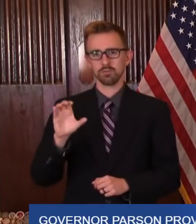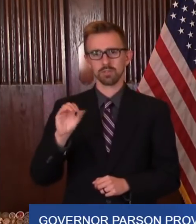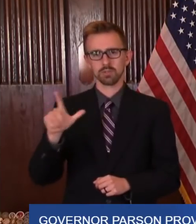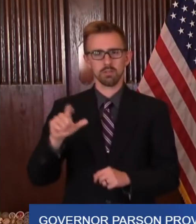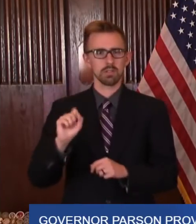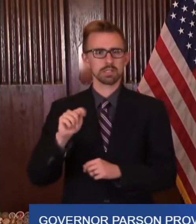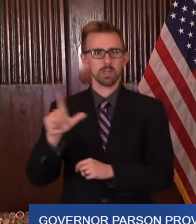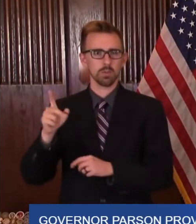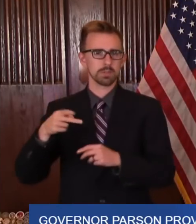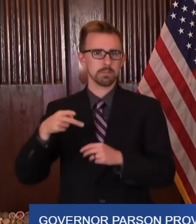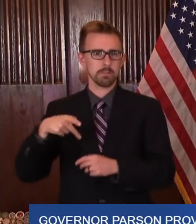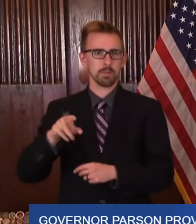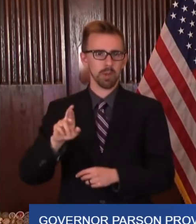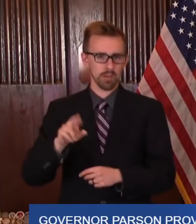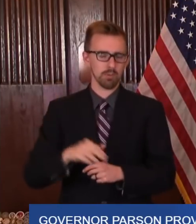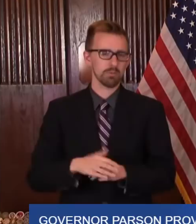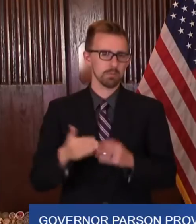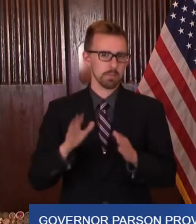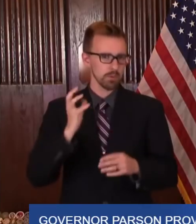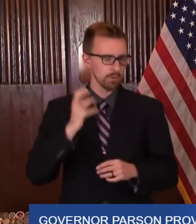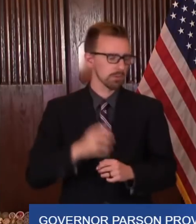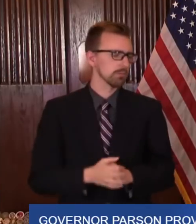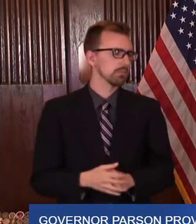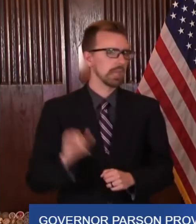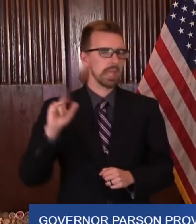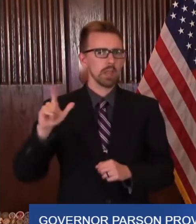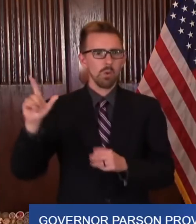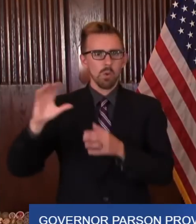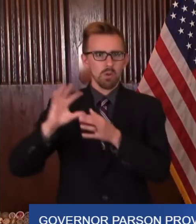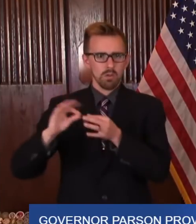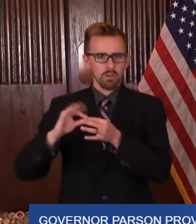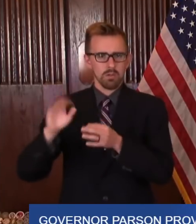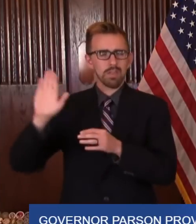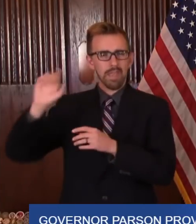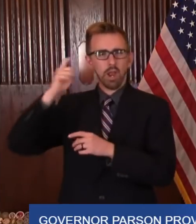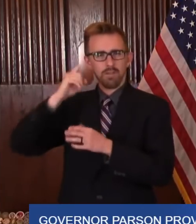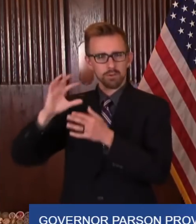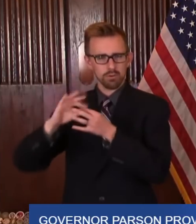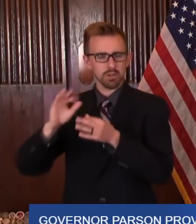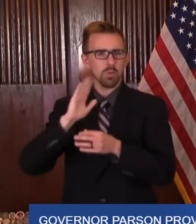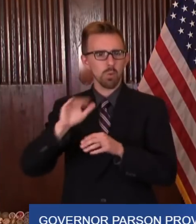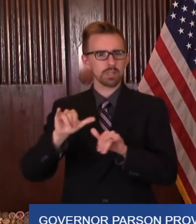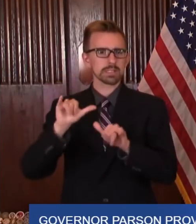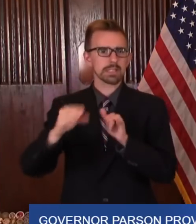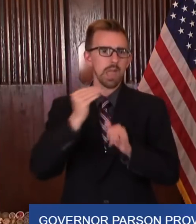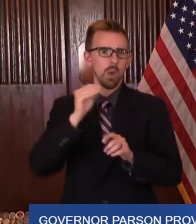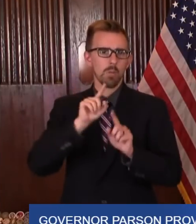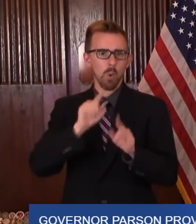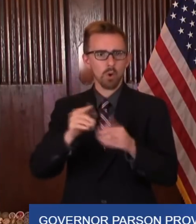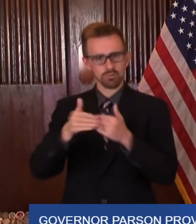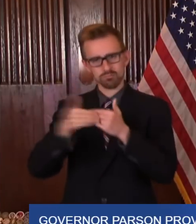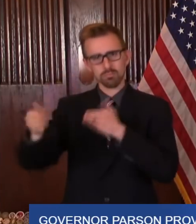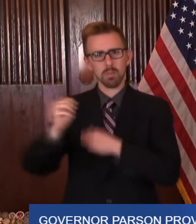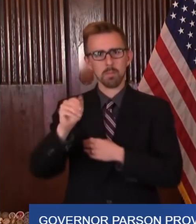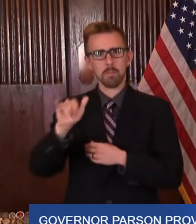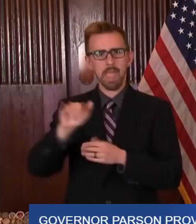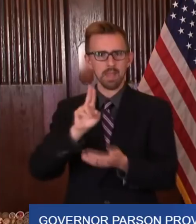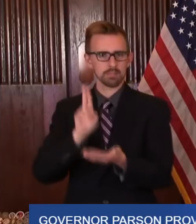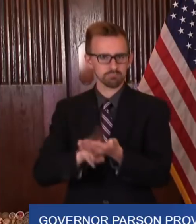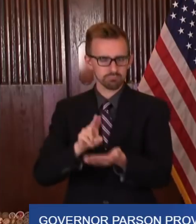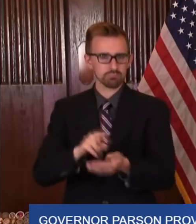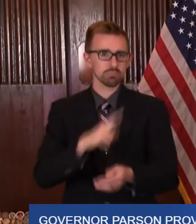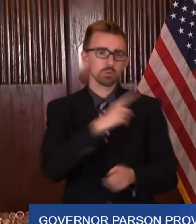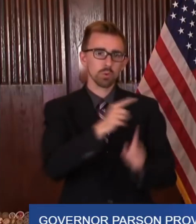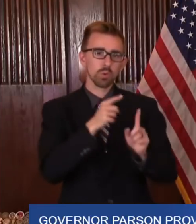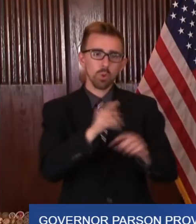Radio. Governor, the Illinois governor announced he was extending the statewide stay-at-home order for the rest of May. Your goal is to get most